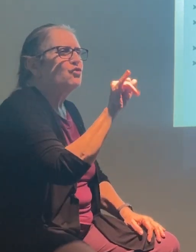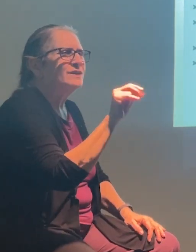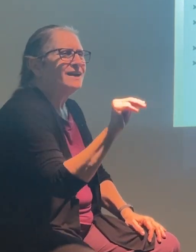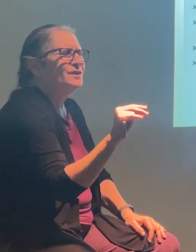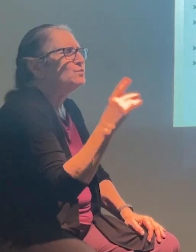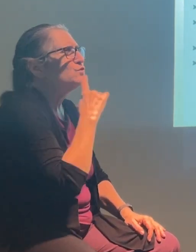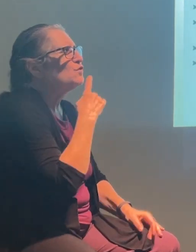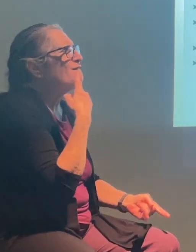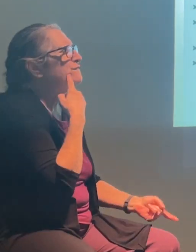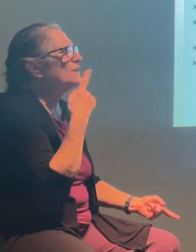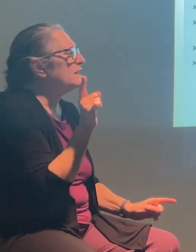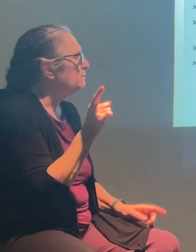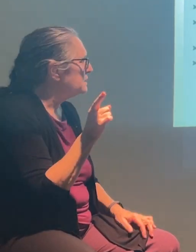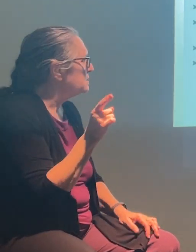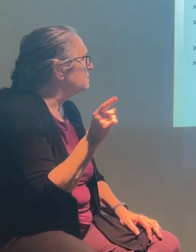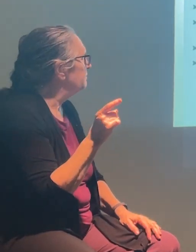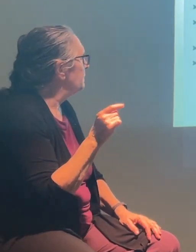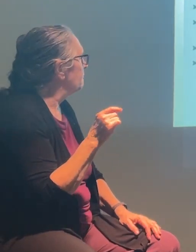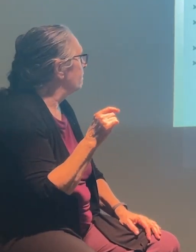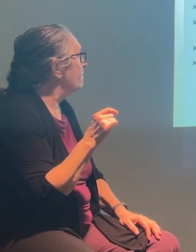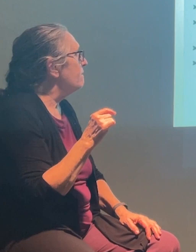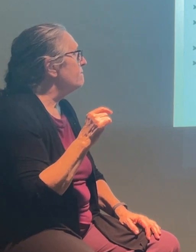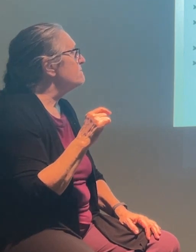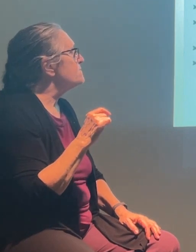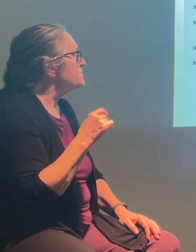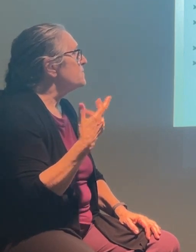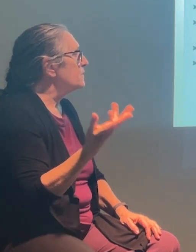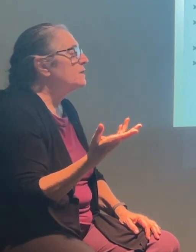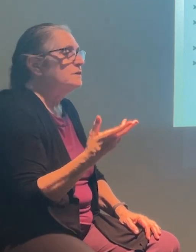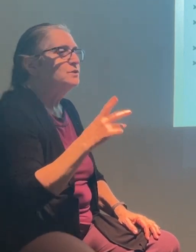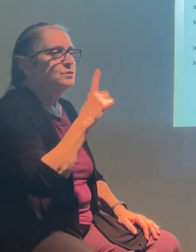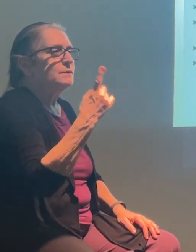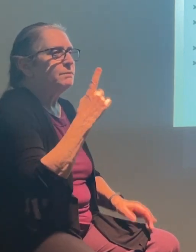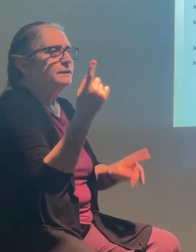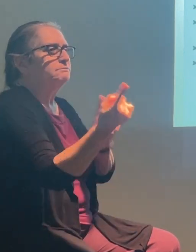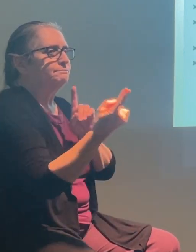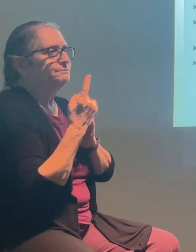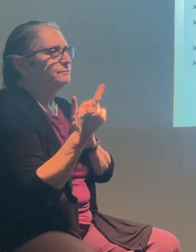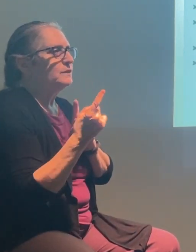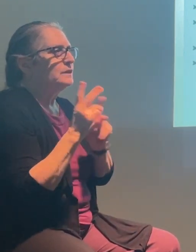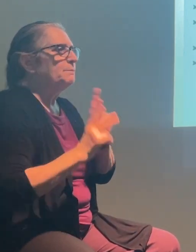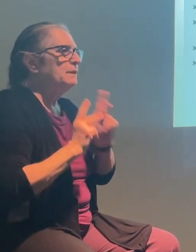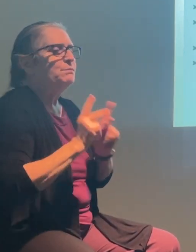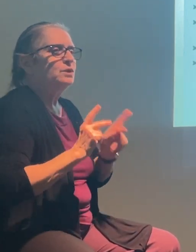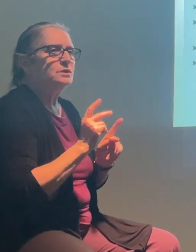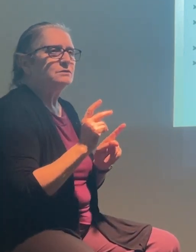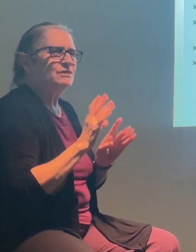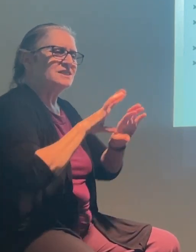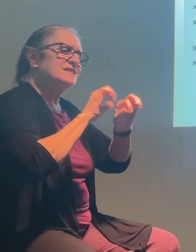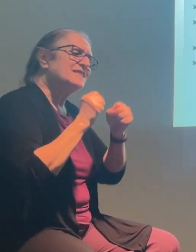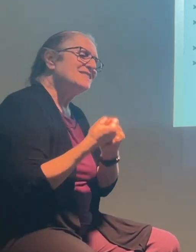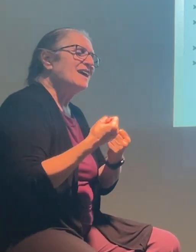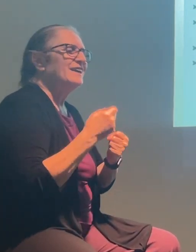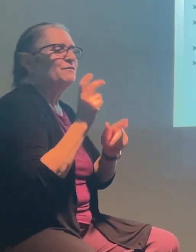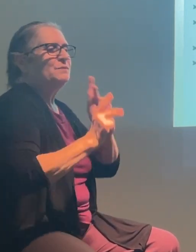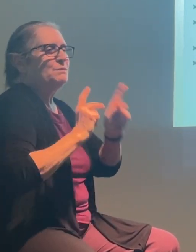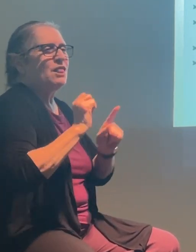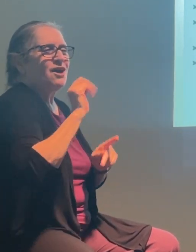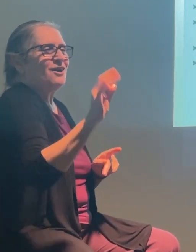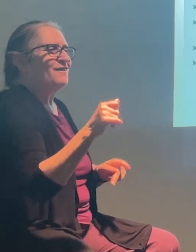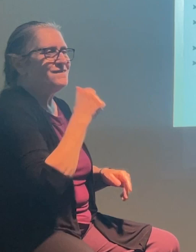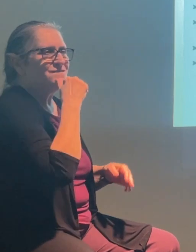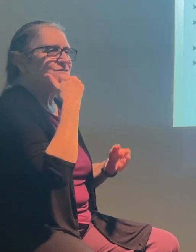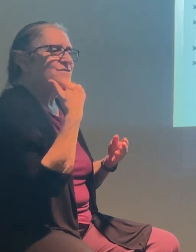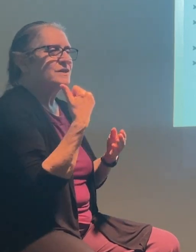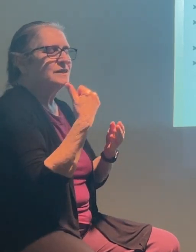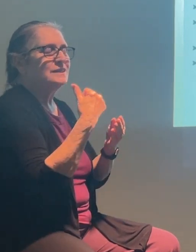famous. So Rodin had been approached by la Société des gens de lettres, a society of people of letters, very, very high